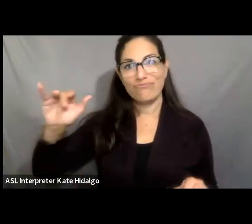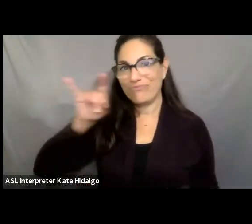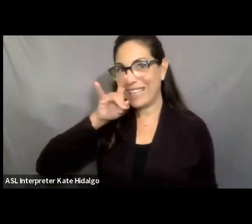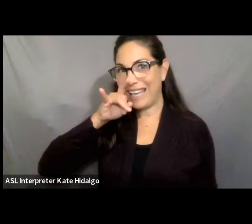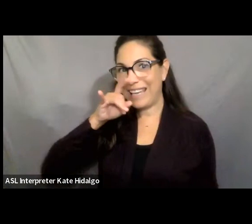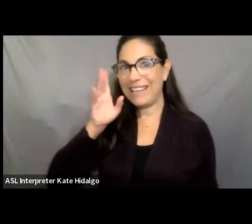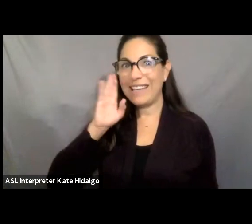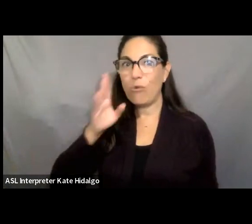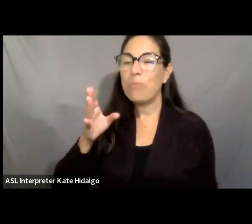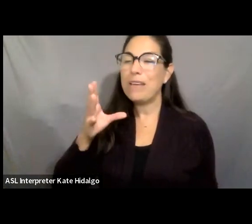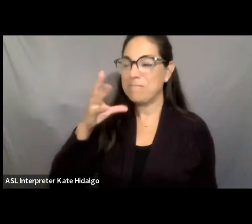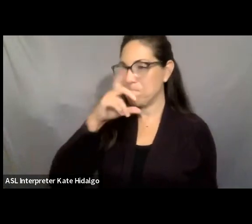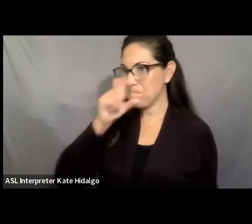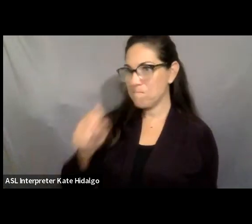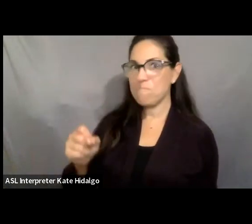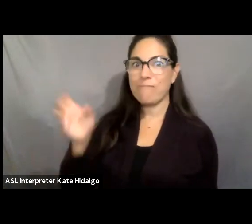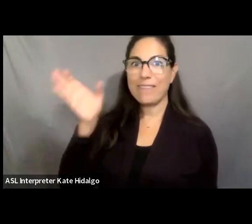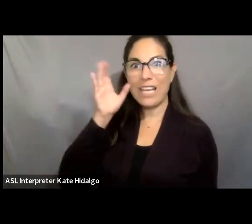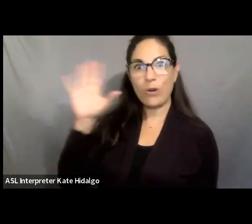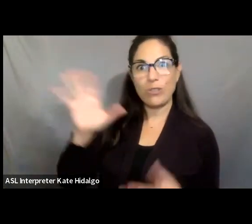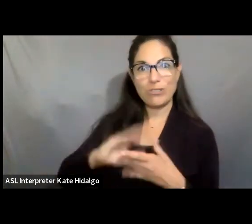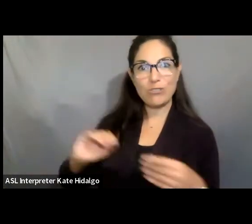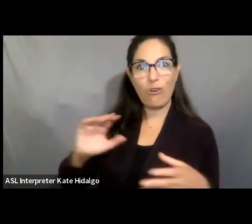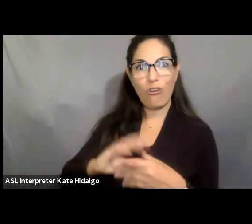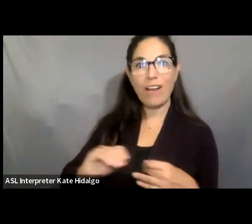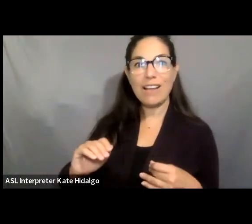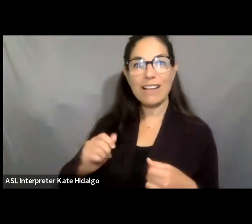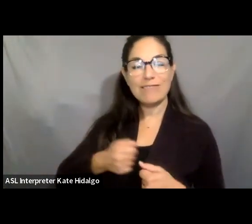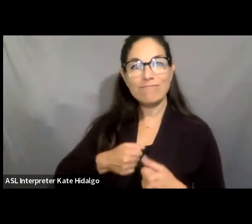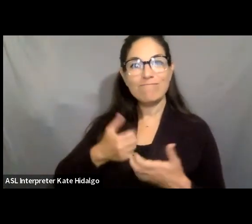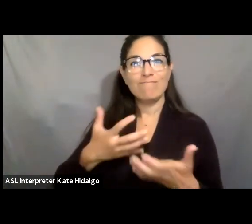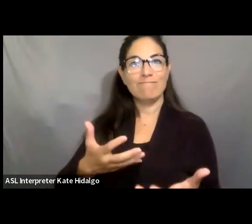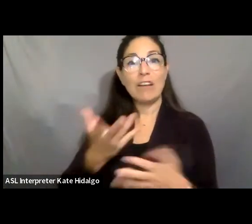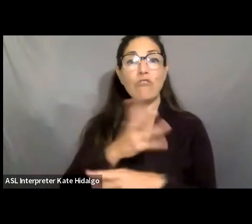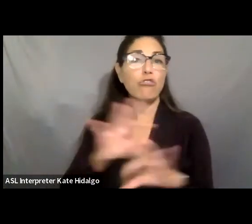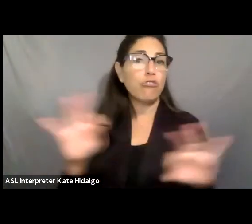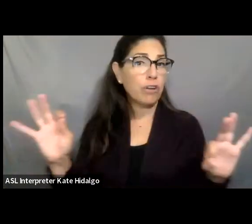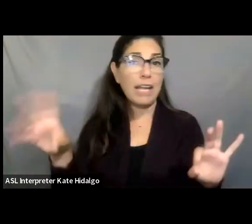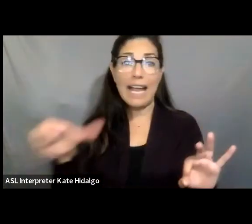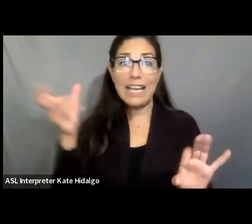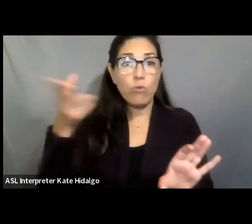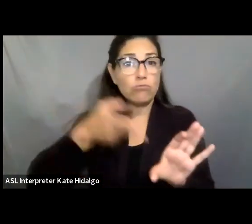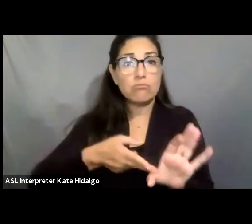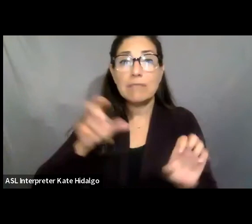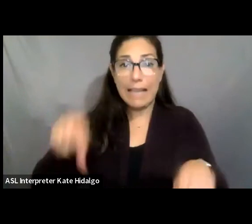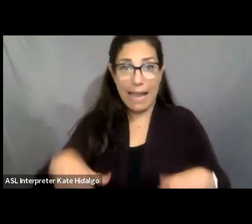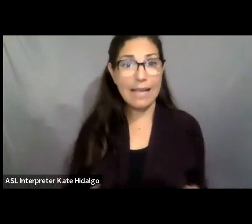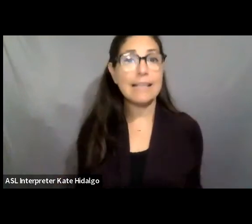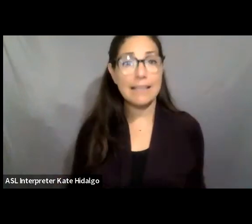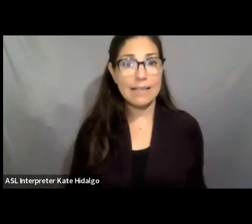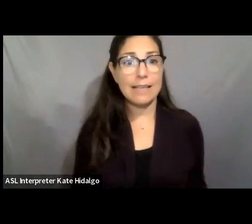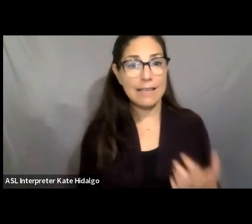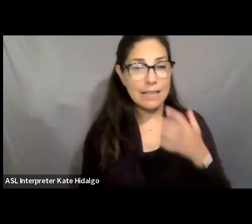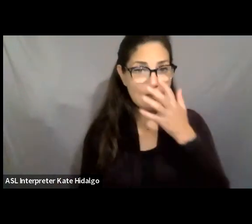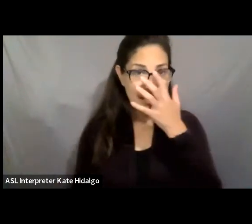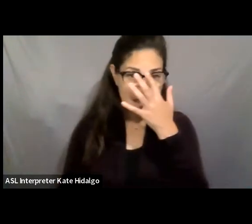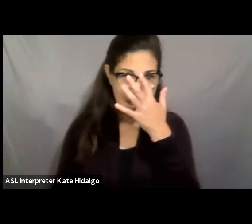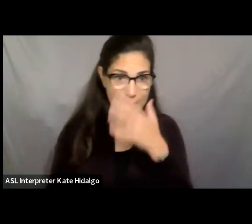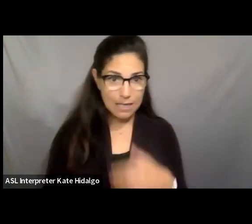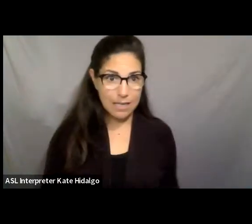it's going to be really interesting to hear her speak. So it's free to the public. There is a